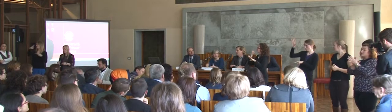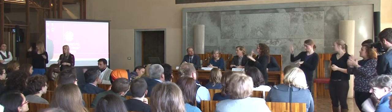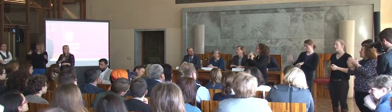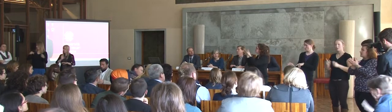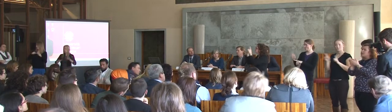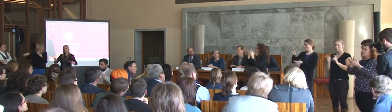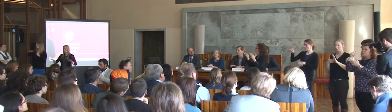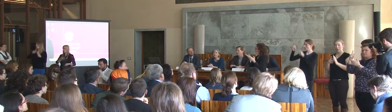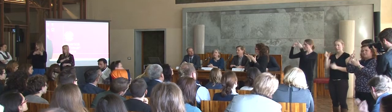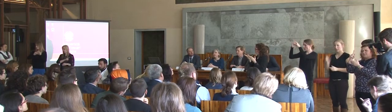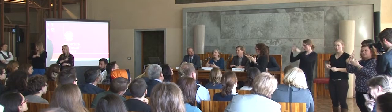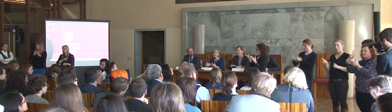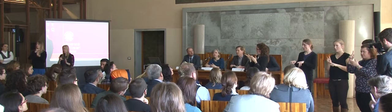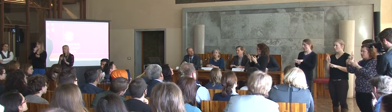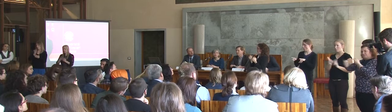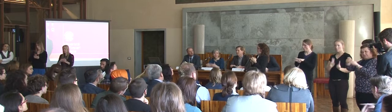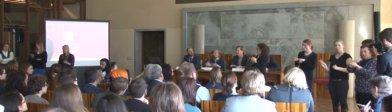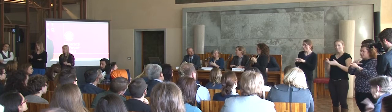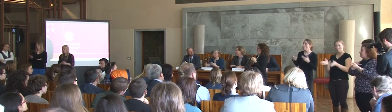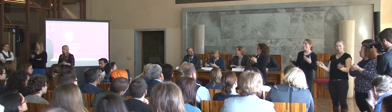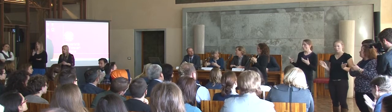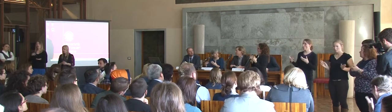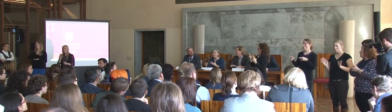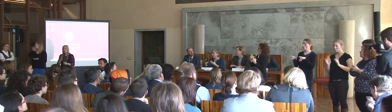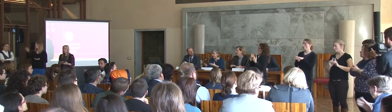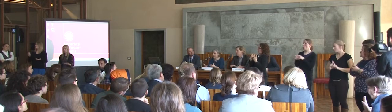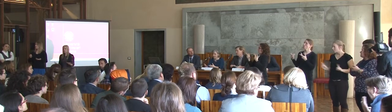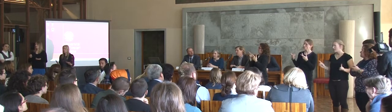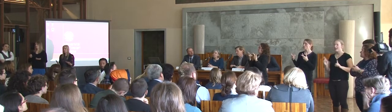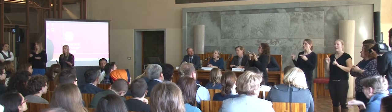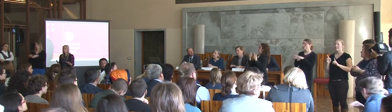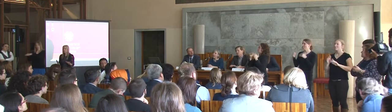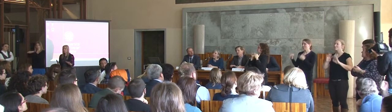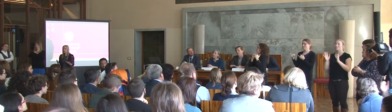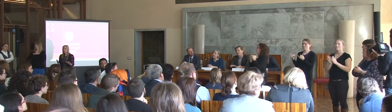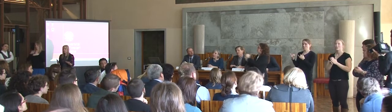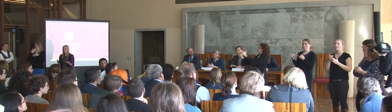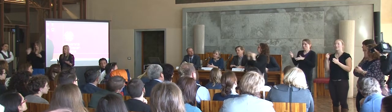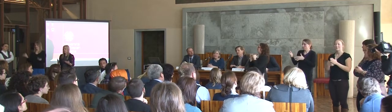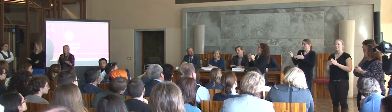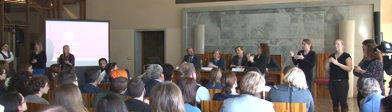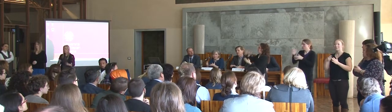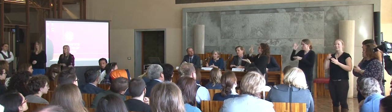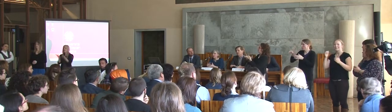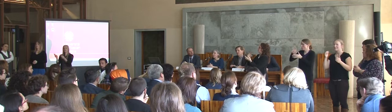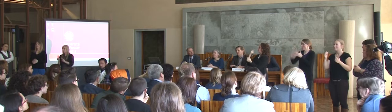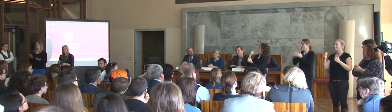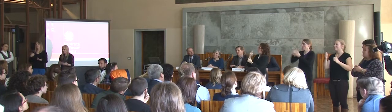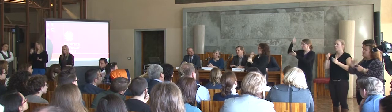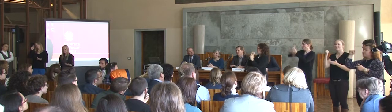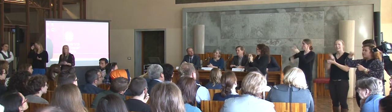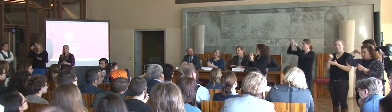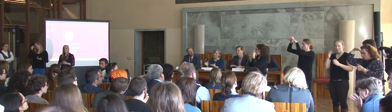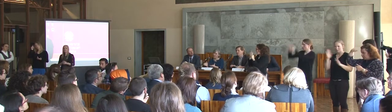lot of variation of the language. Is not yet fully standardized. And I think as a